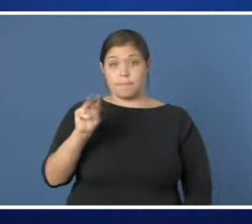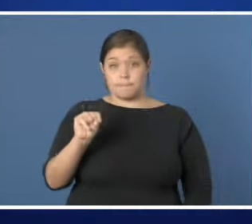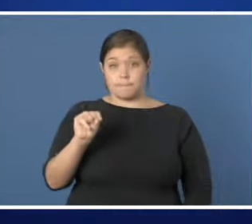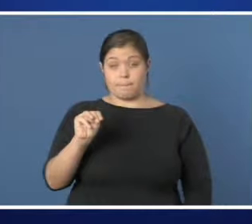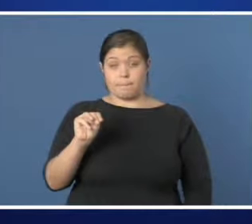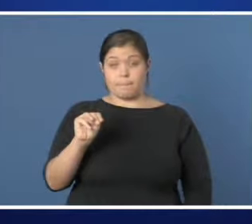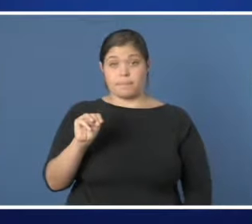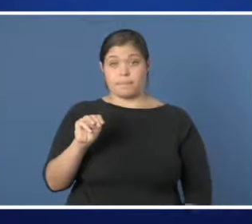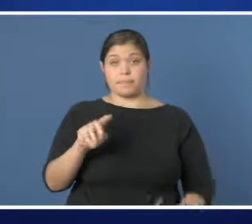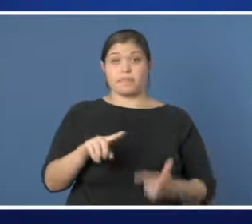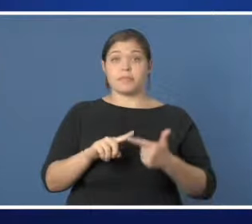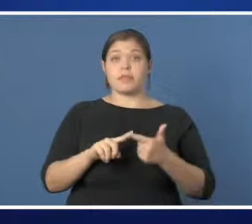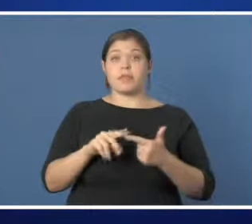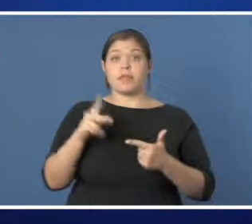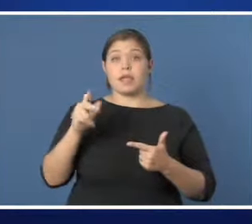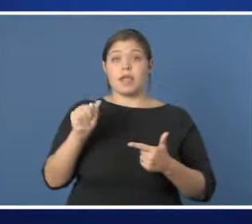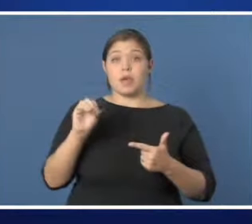Imodium,